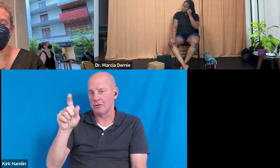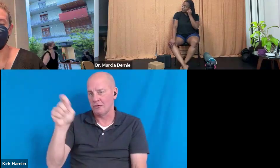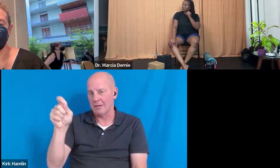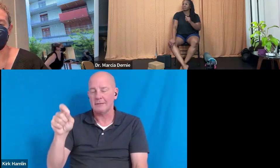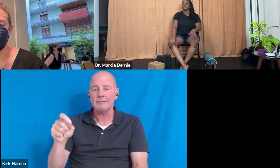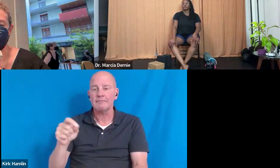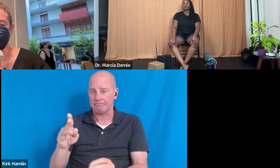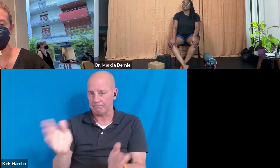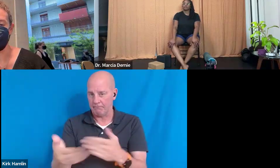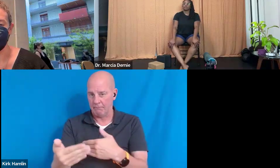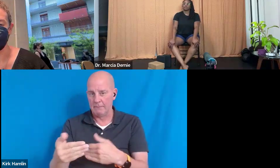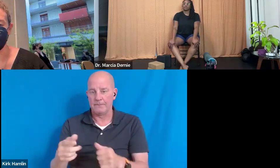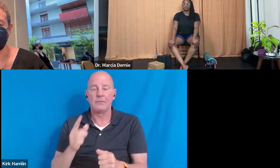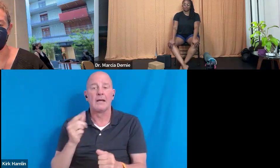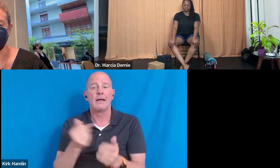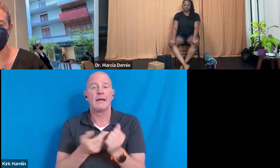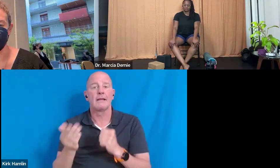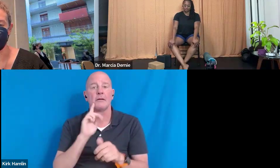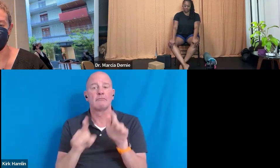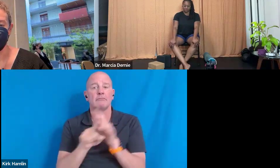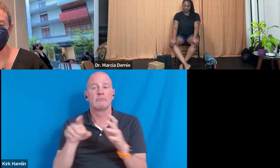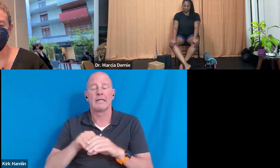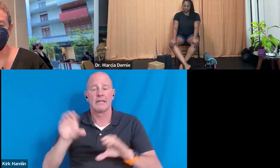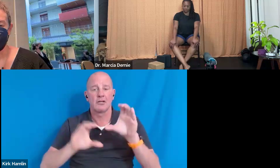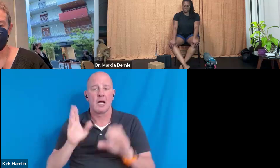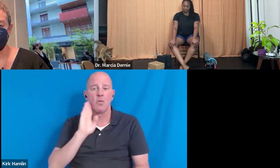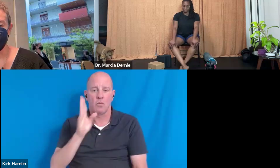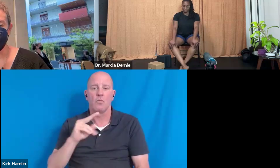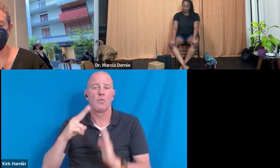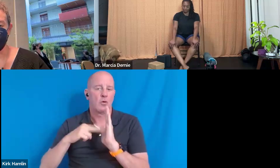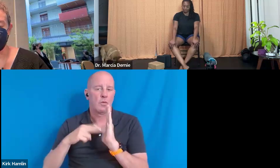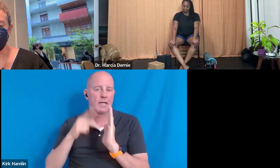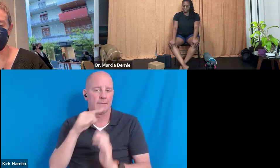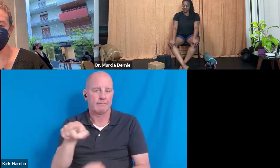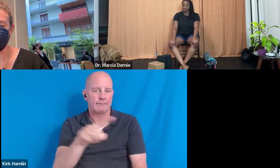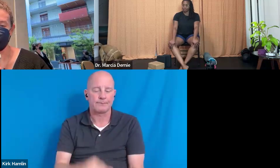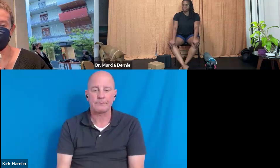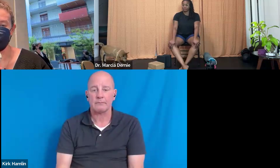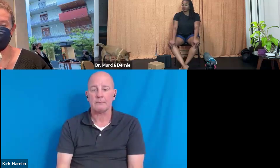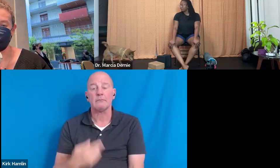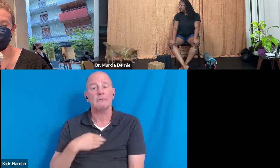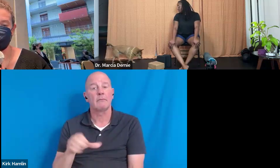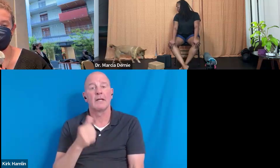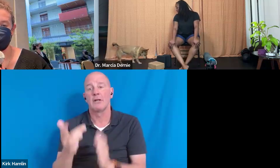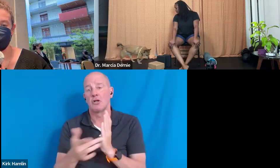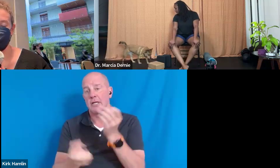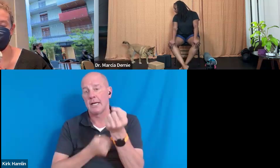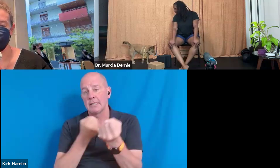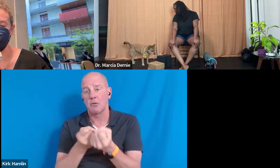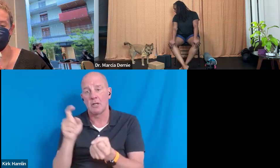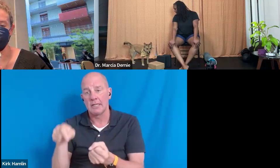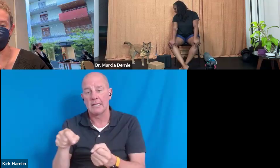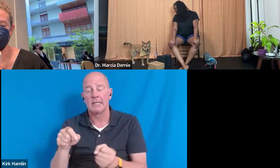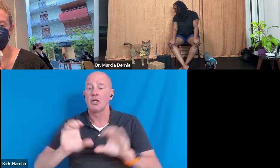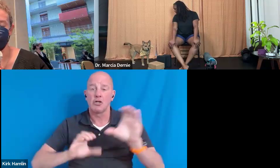We're going to read any key things that come up in the chat out loud. If you have any other tech support needs and chat's not